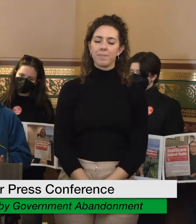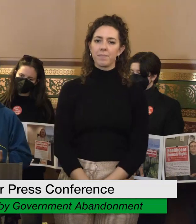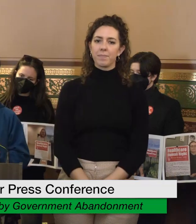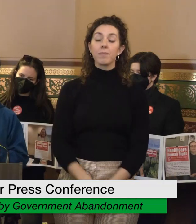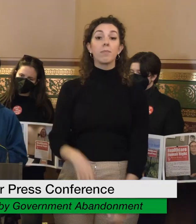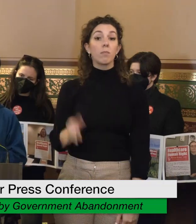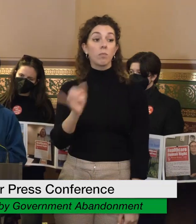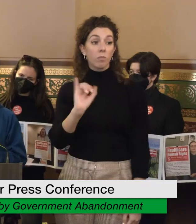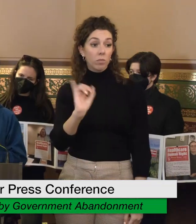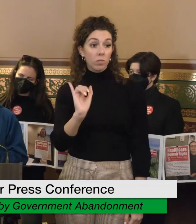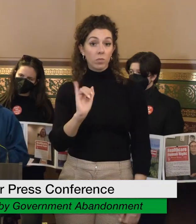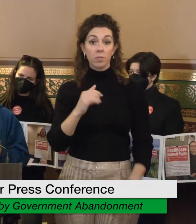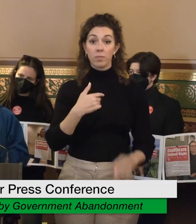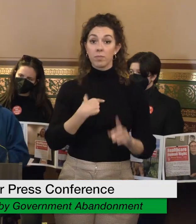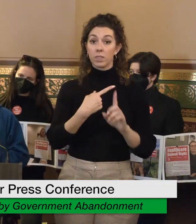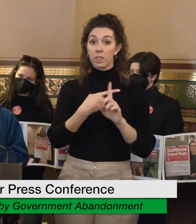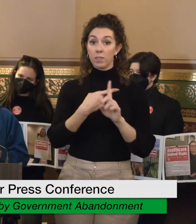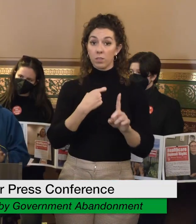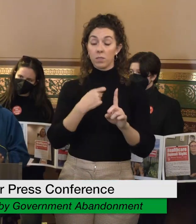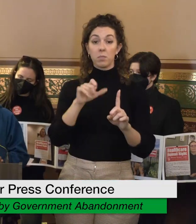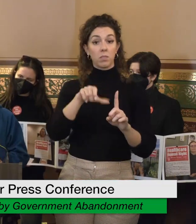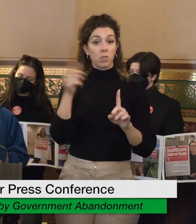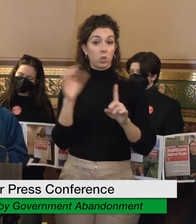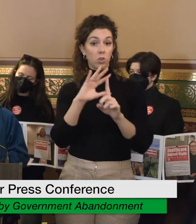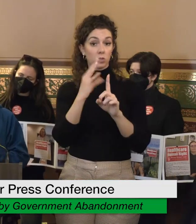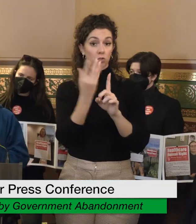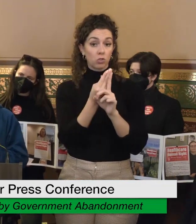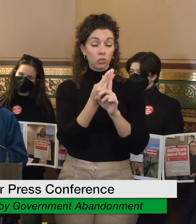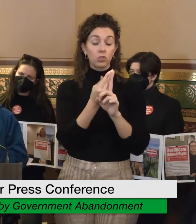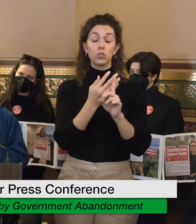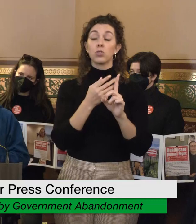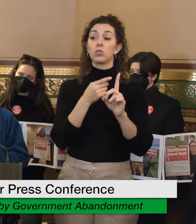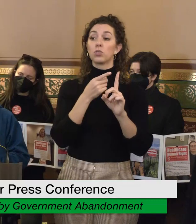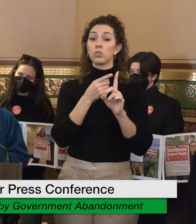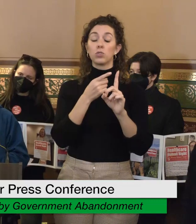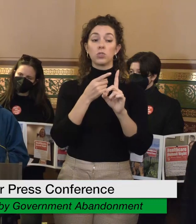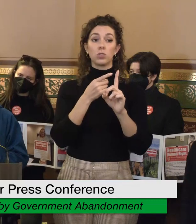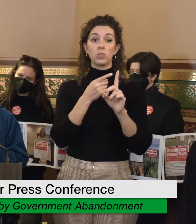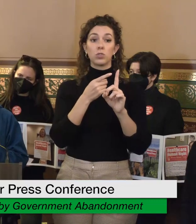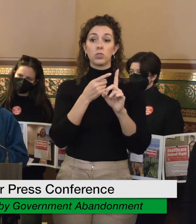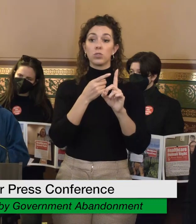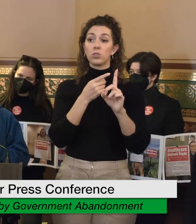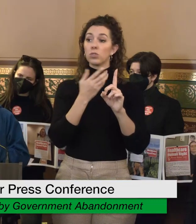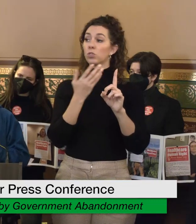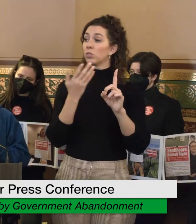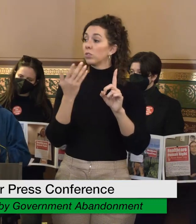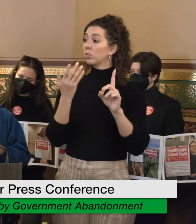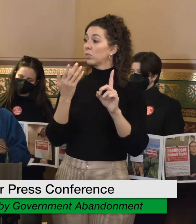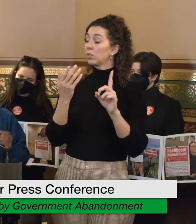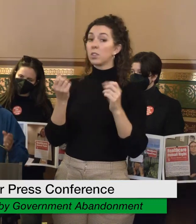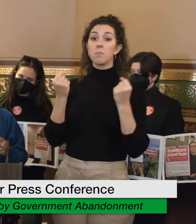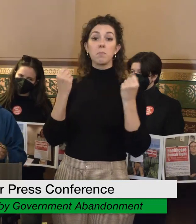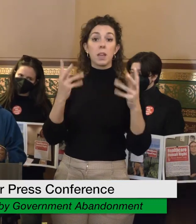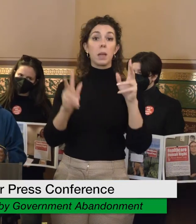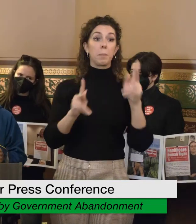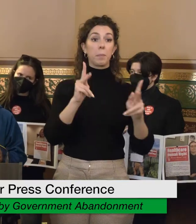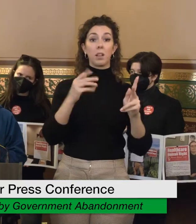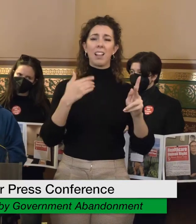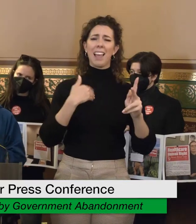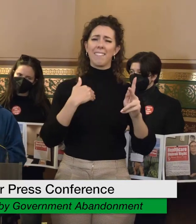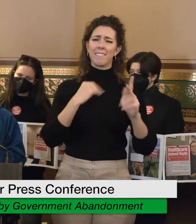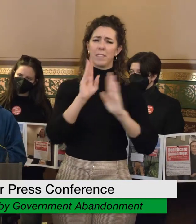And also, I came from different culture, and because that, many people are coming from different